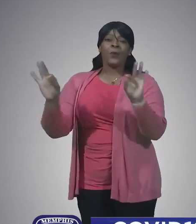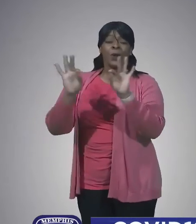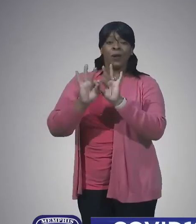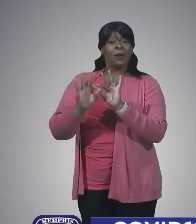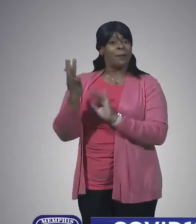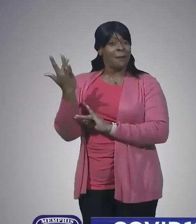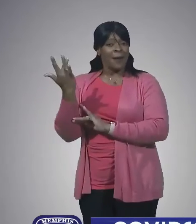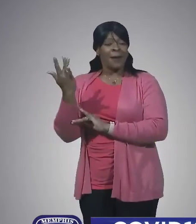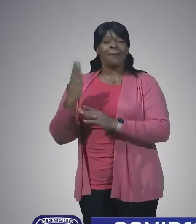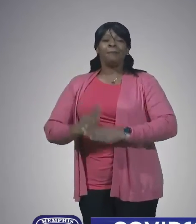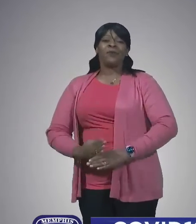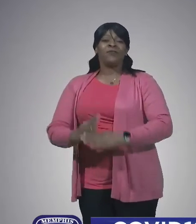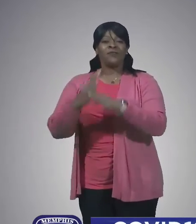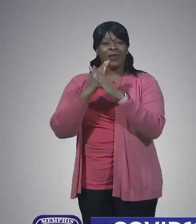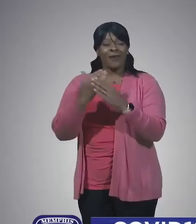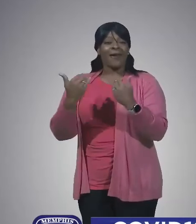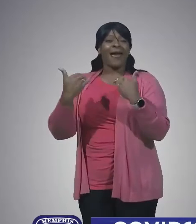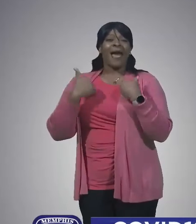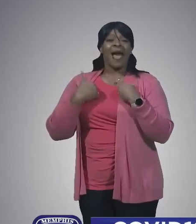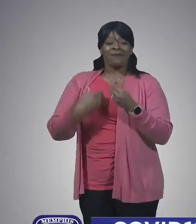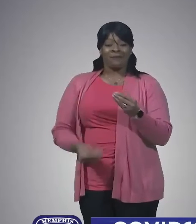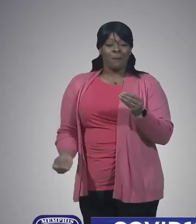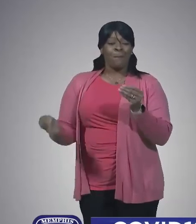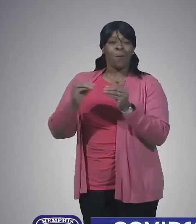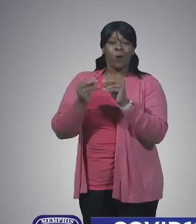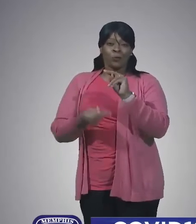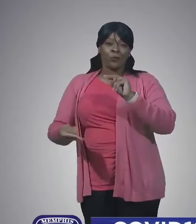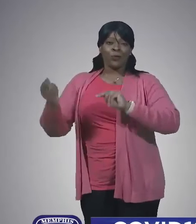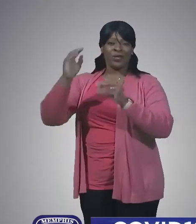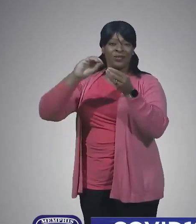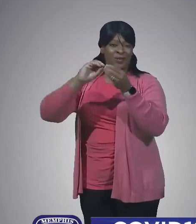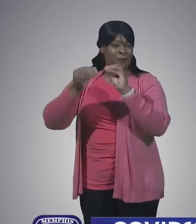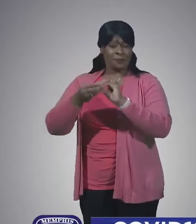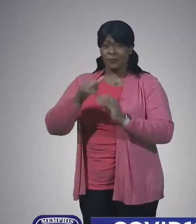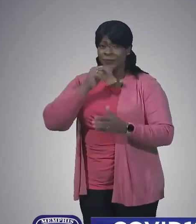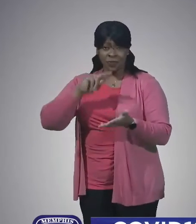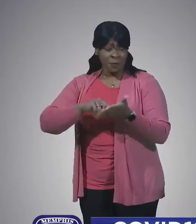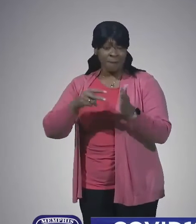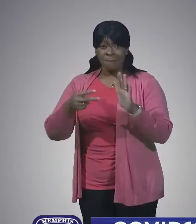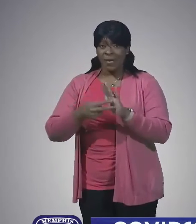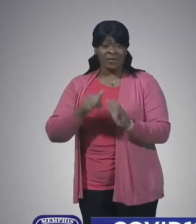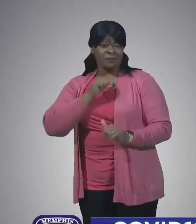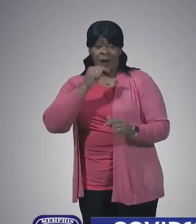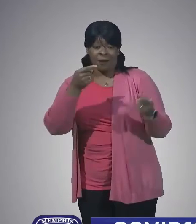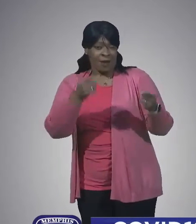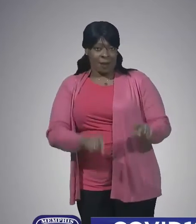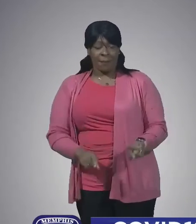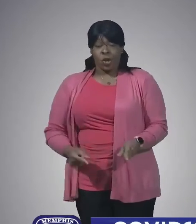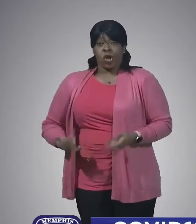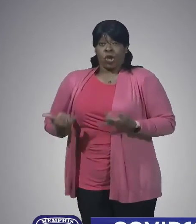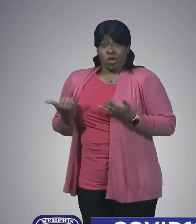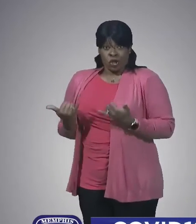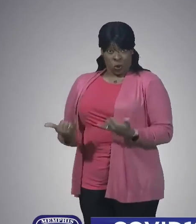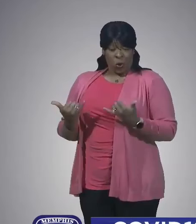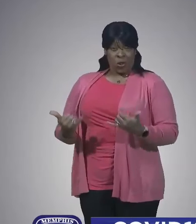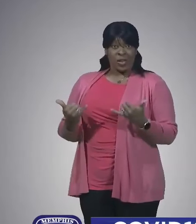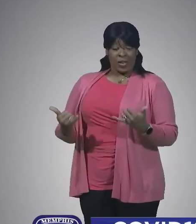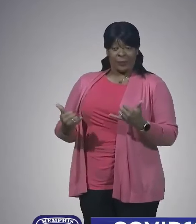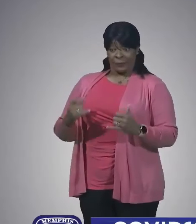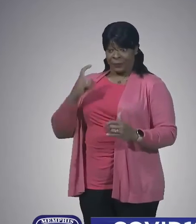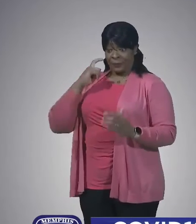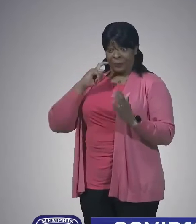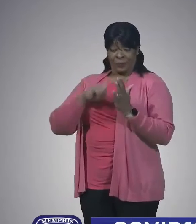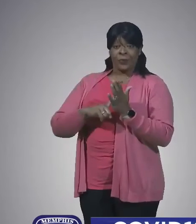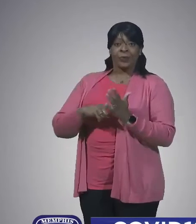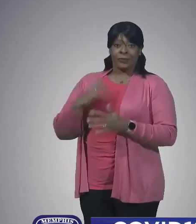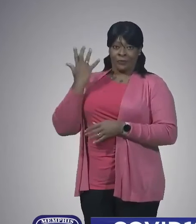us from having an additional surge. Doesn't mean that it couldn't happen, but right now the picture is looking pretty